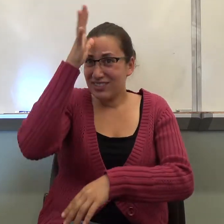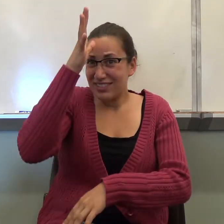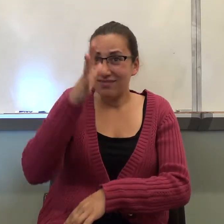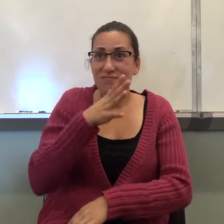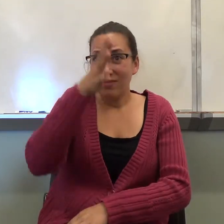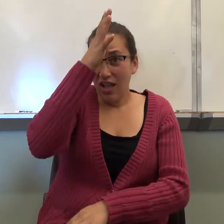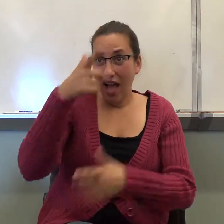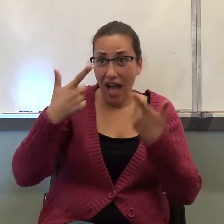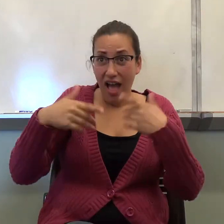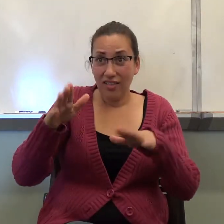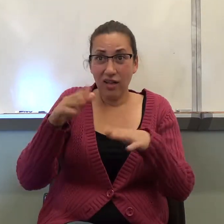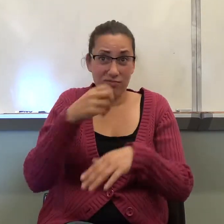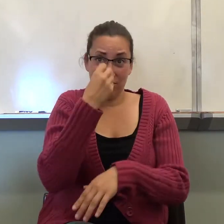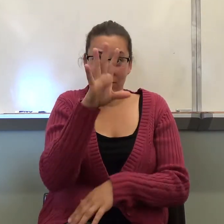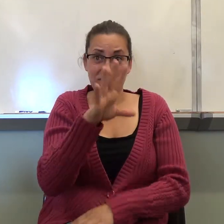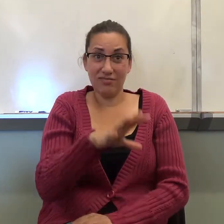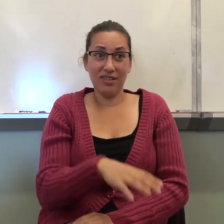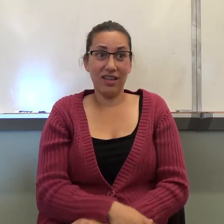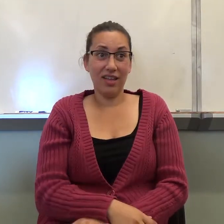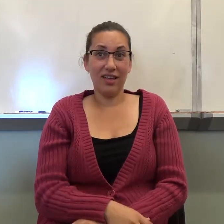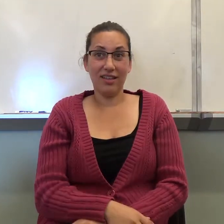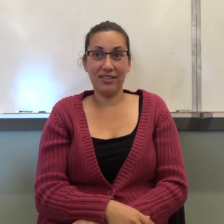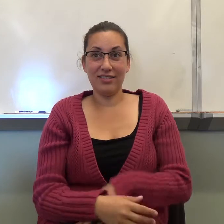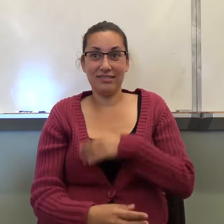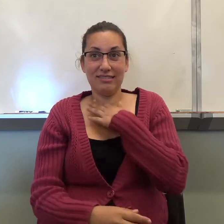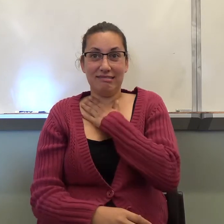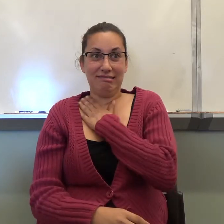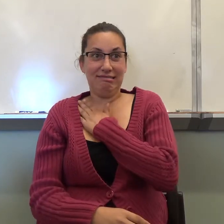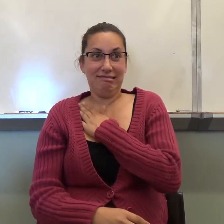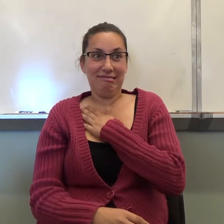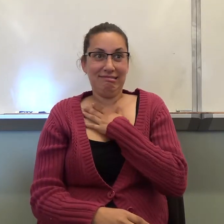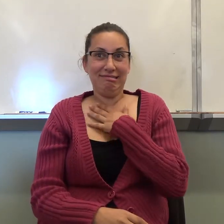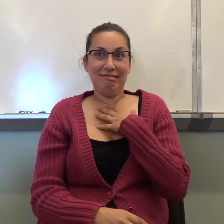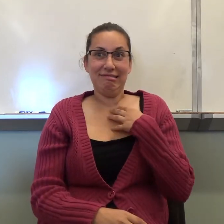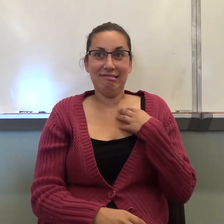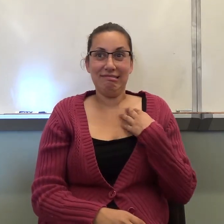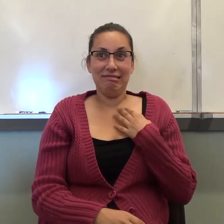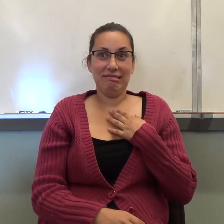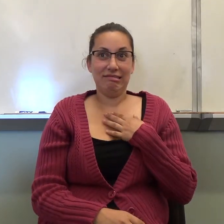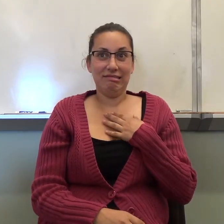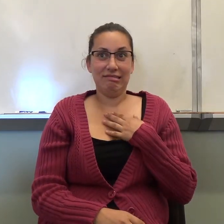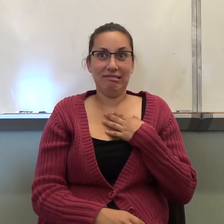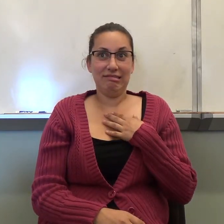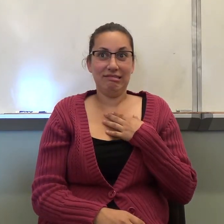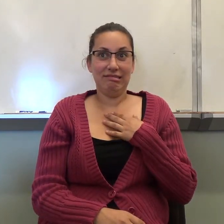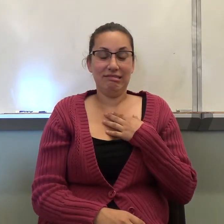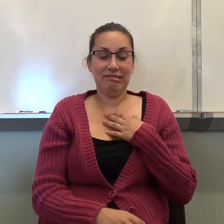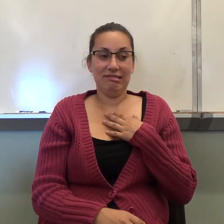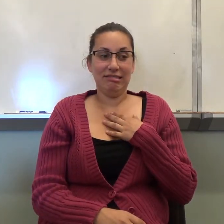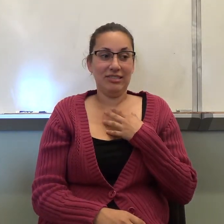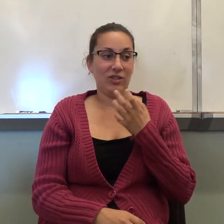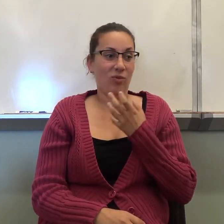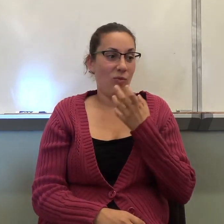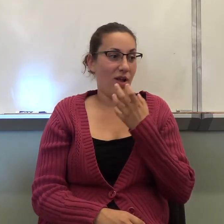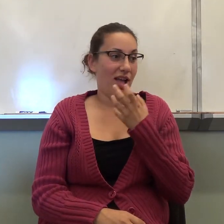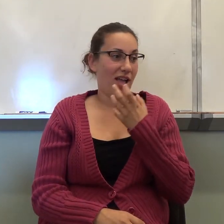opposite of a number. It's just a minus sign in front of it, that's all. So this all of a sudden will become